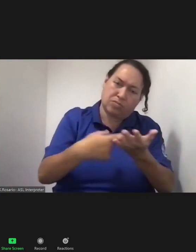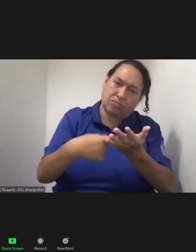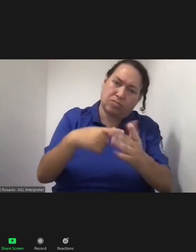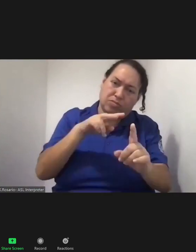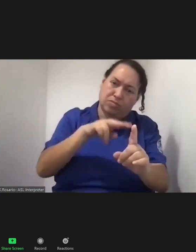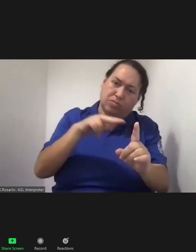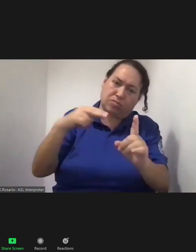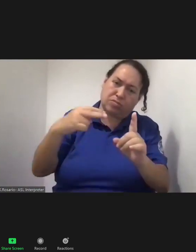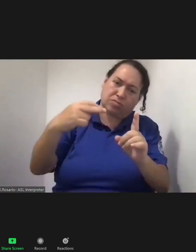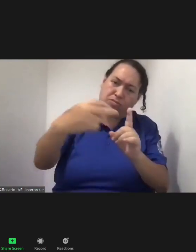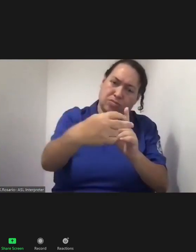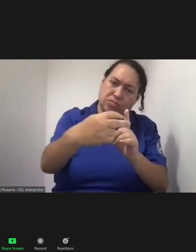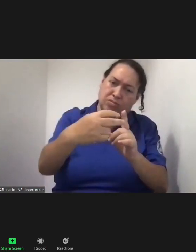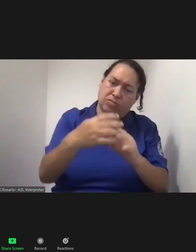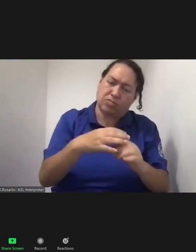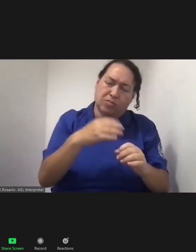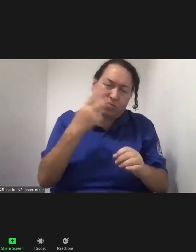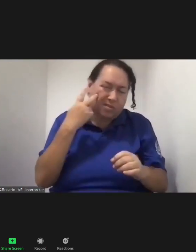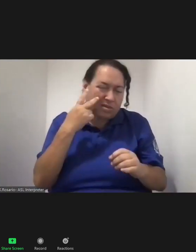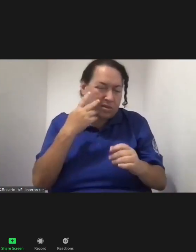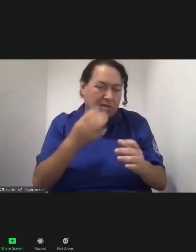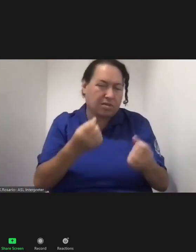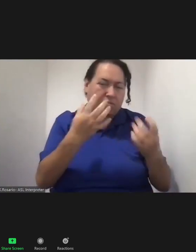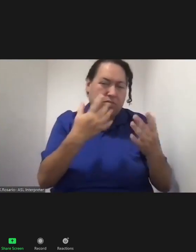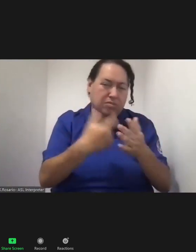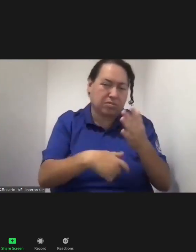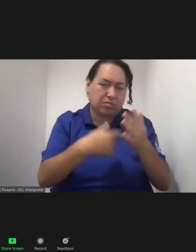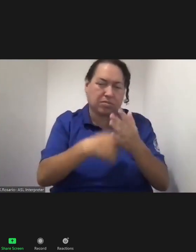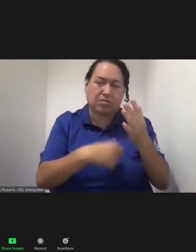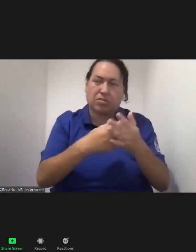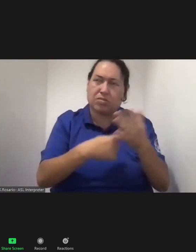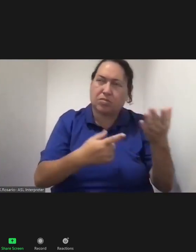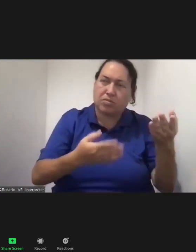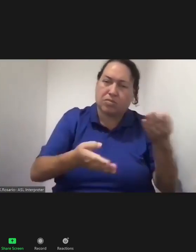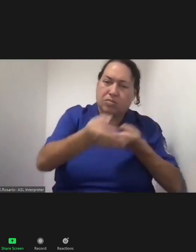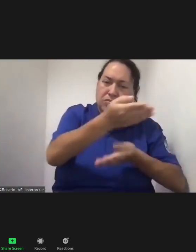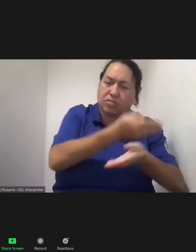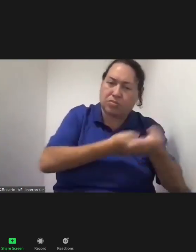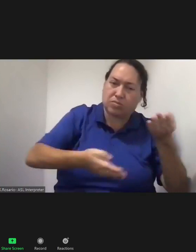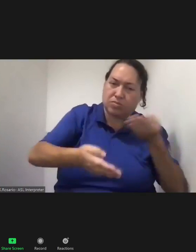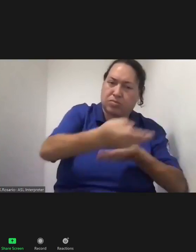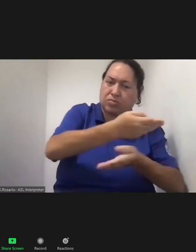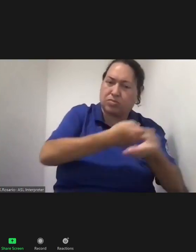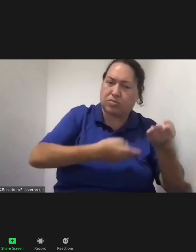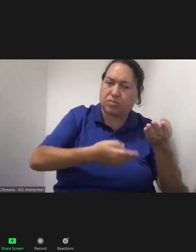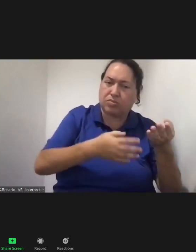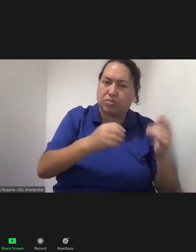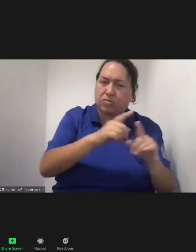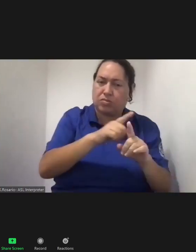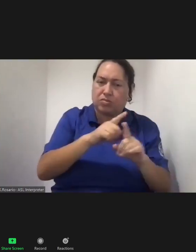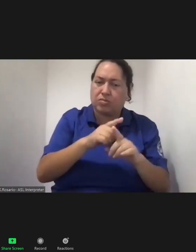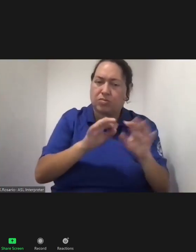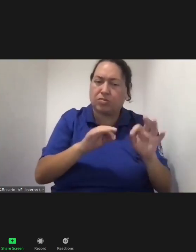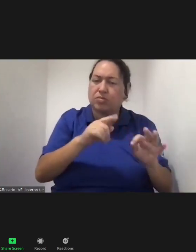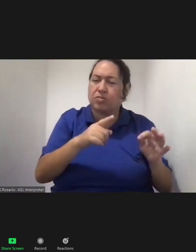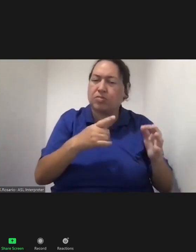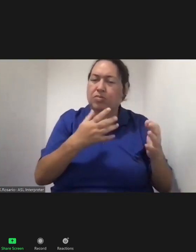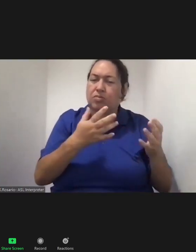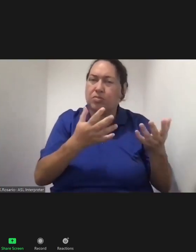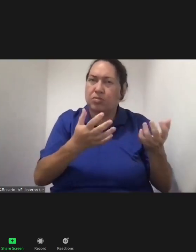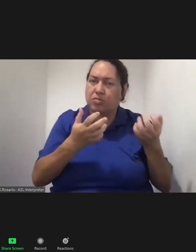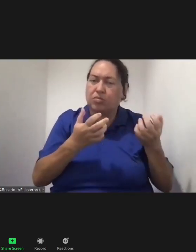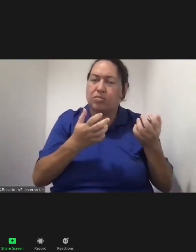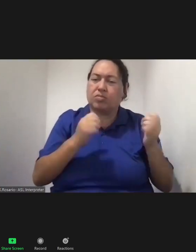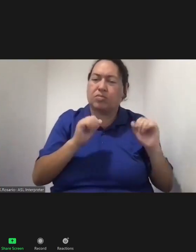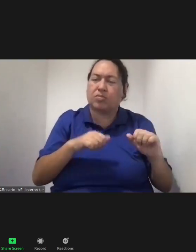to see what it would cost, what the budget would be, and if they so desire, they can take